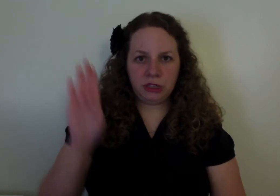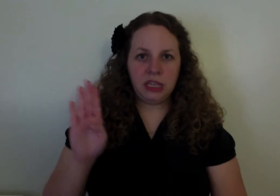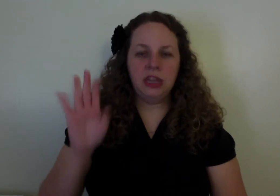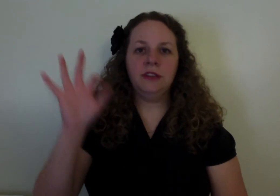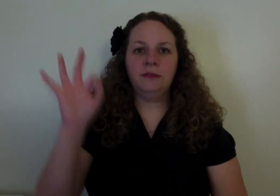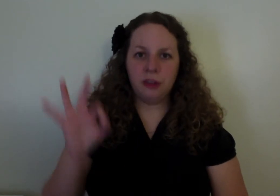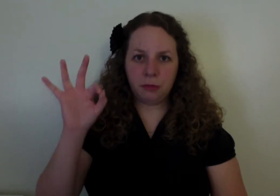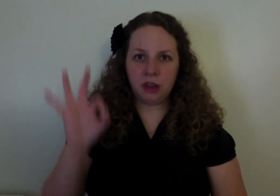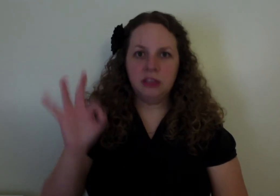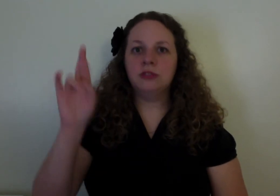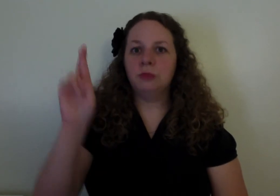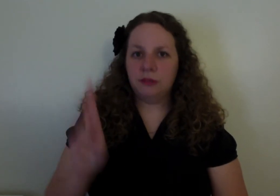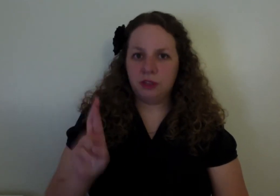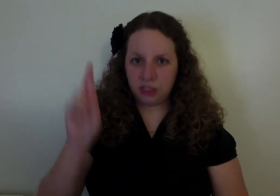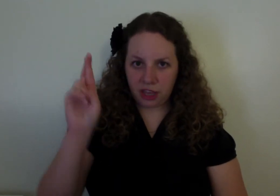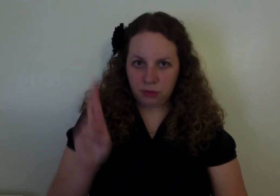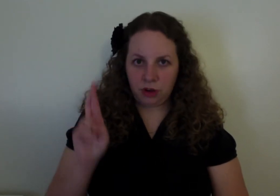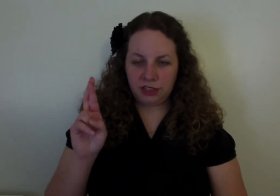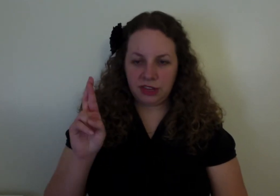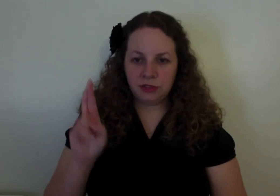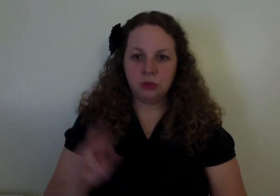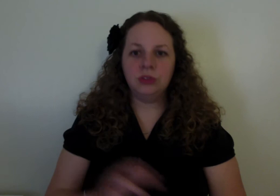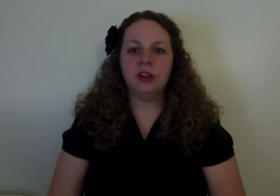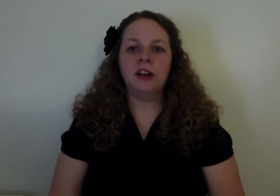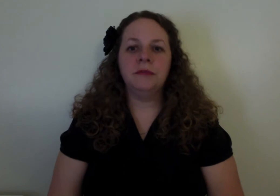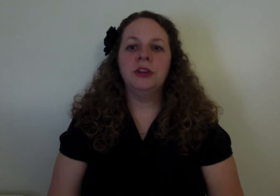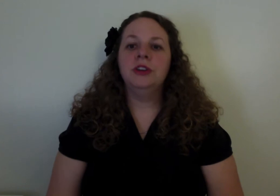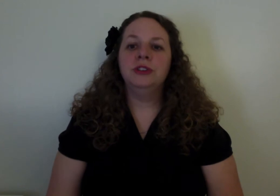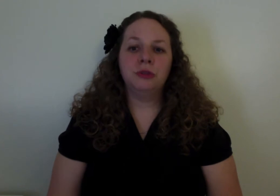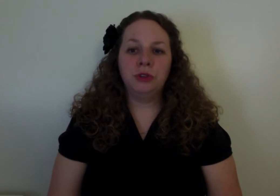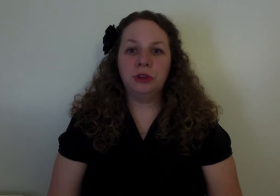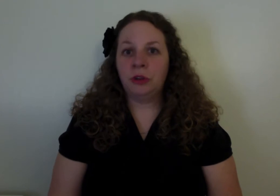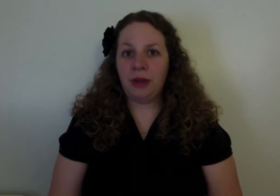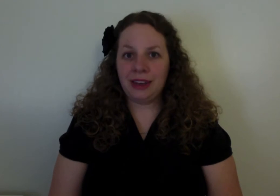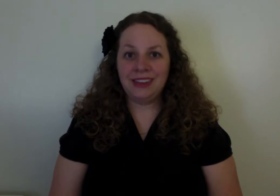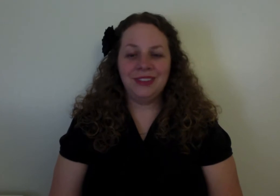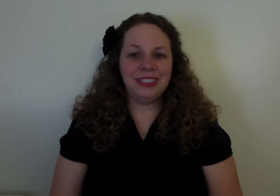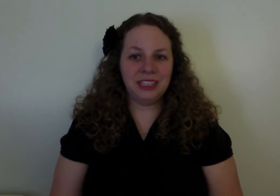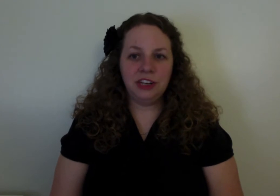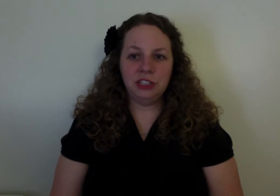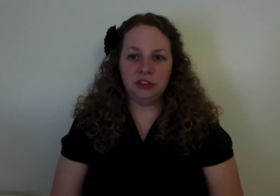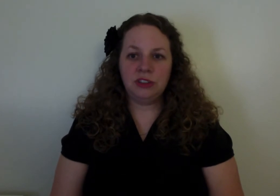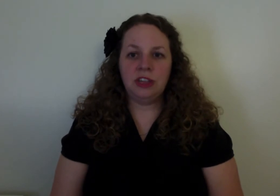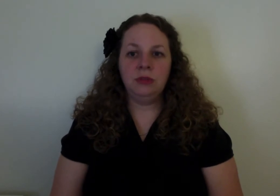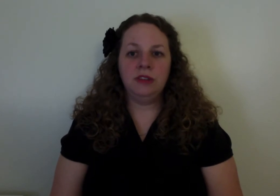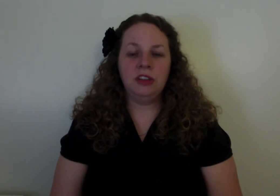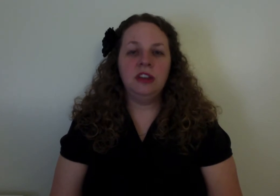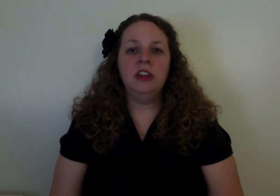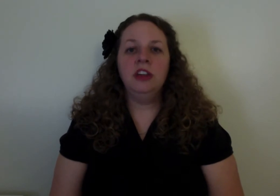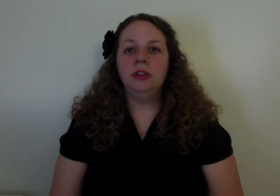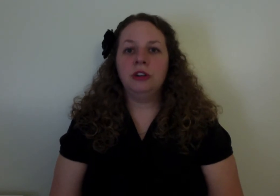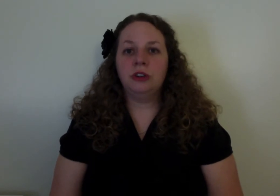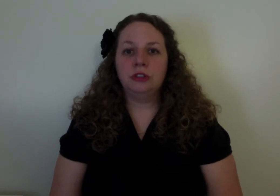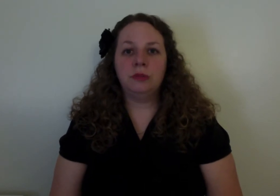Berkeley, Fremont, Riverside, where all the deaf schools are. So you can go ahead and give the city or district that you live in. You can also